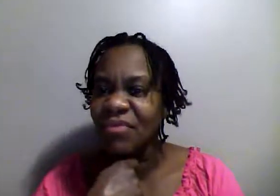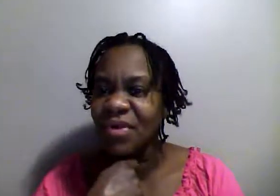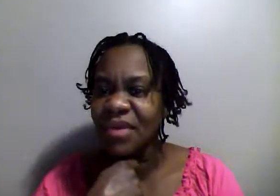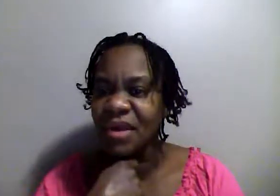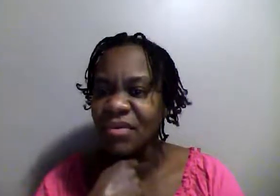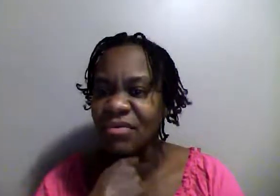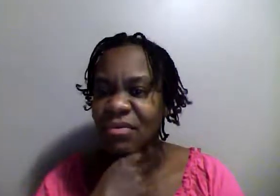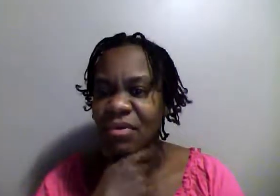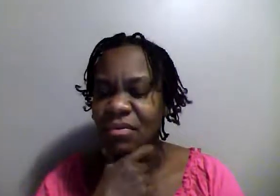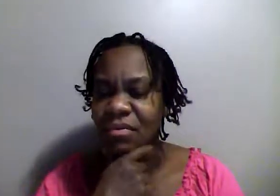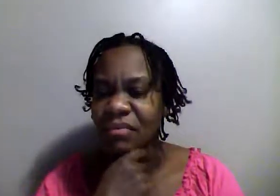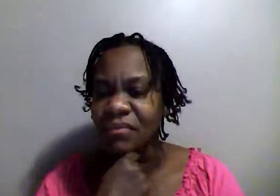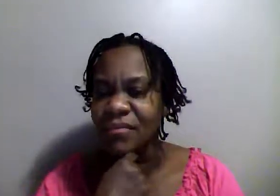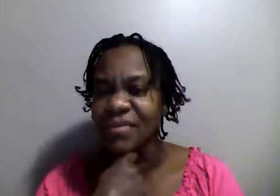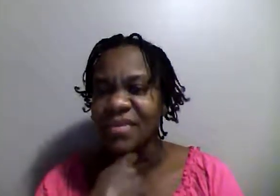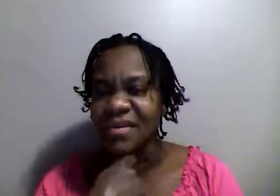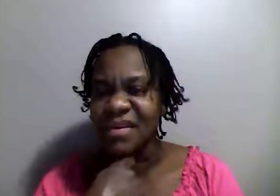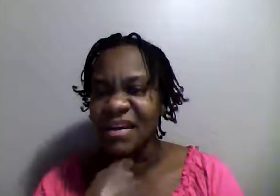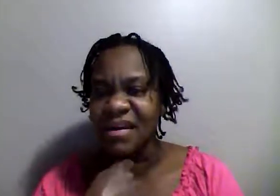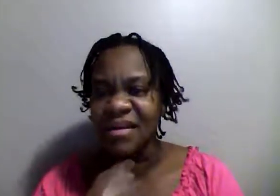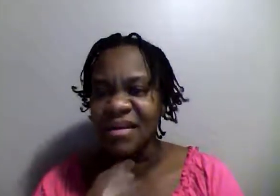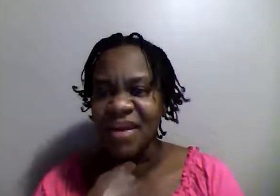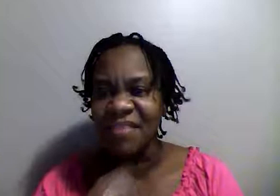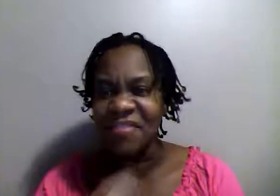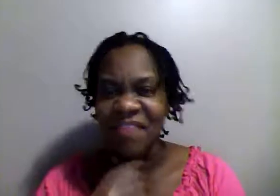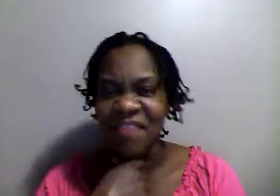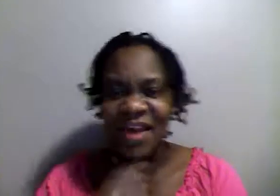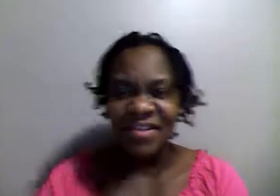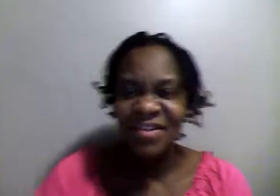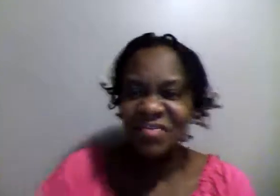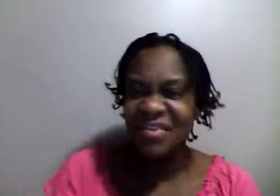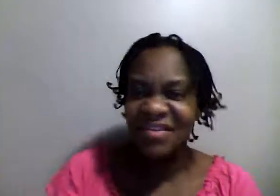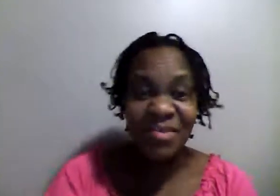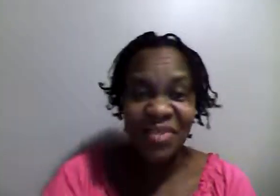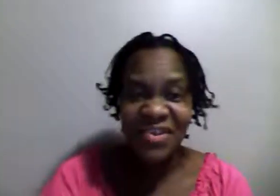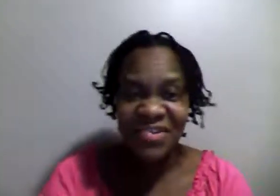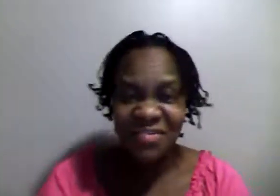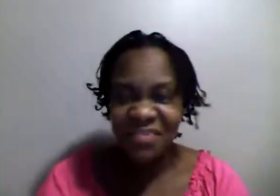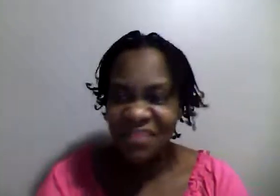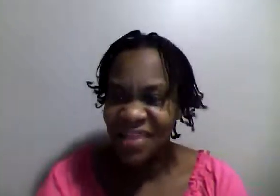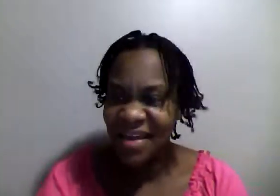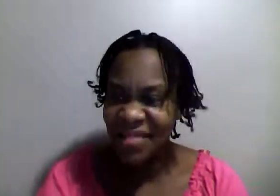apples before they could grow. Yeah, you might have to find some way to get them